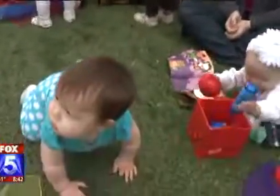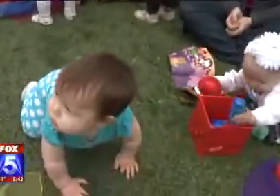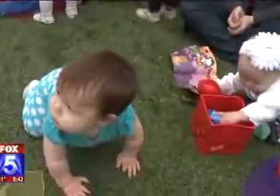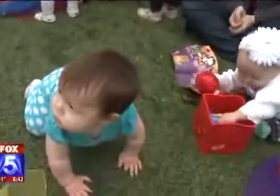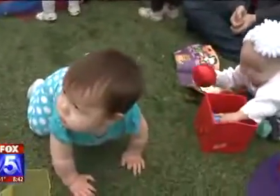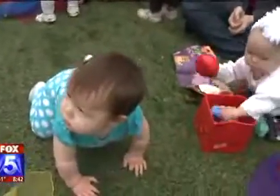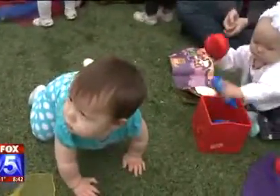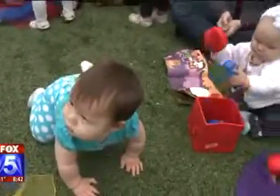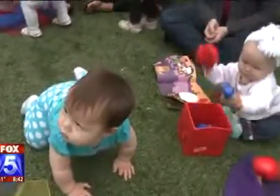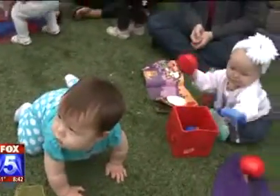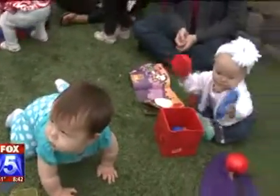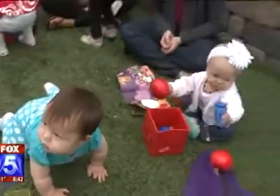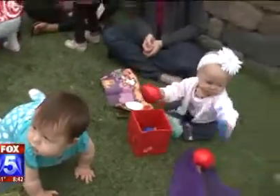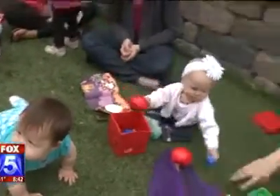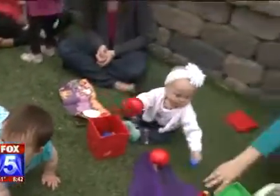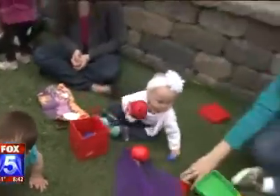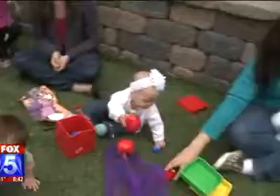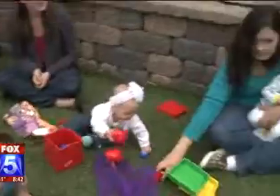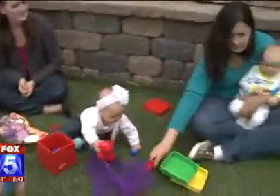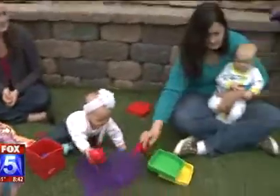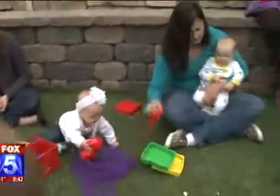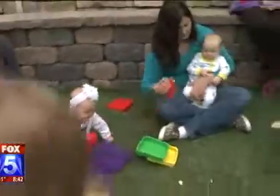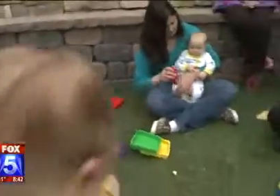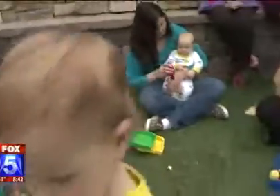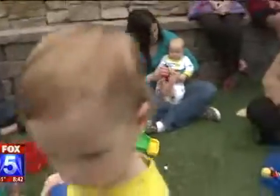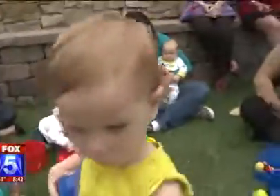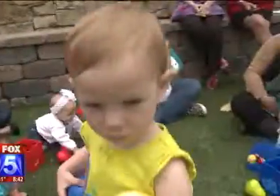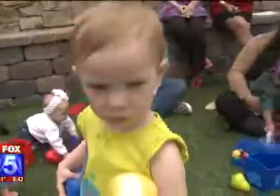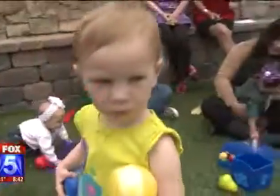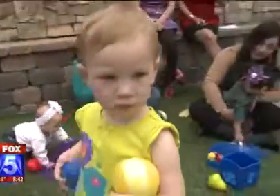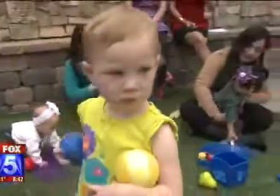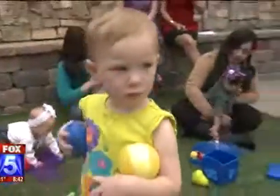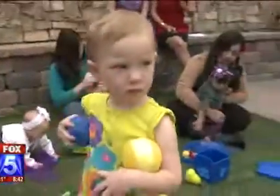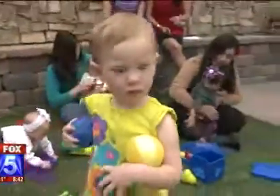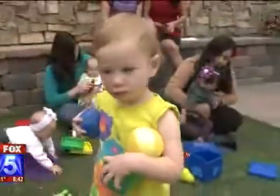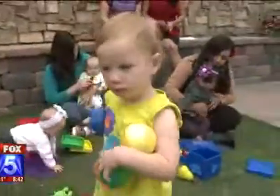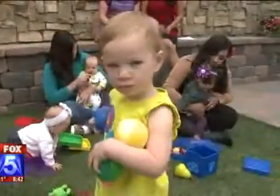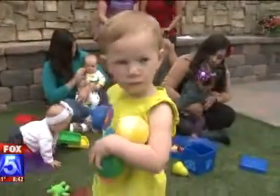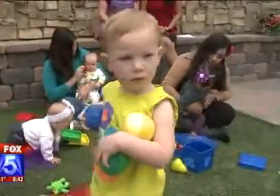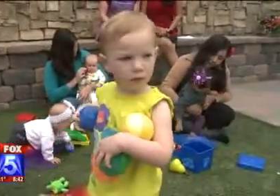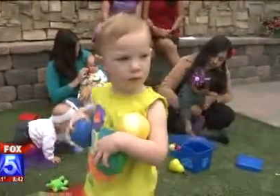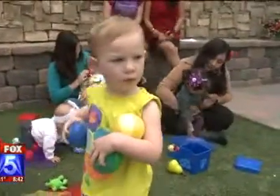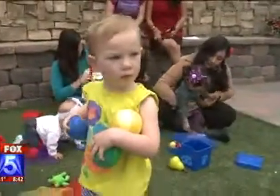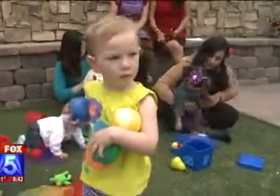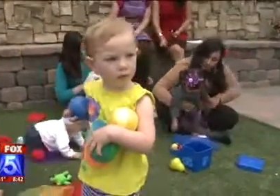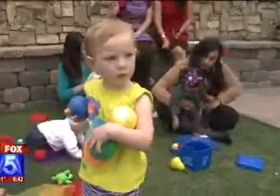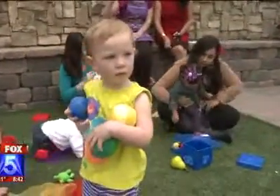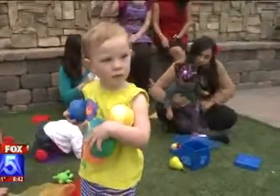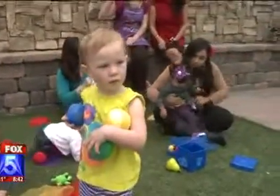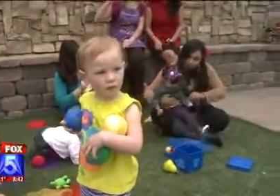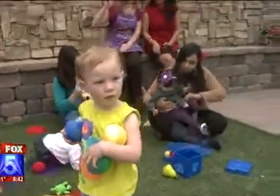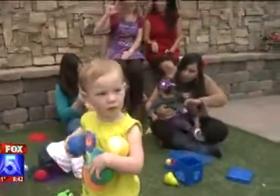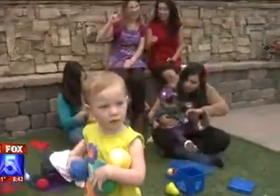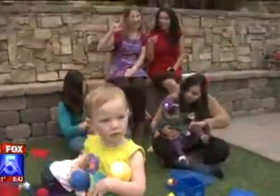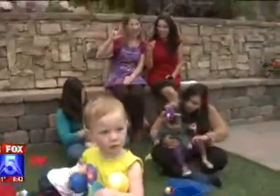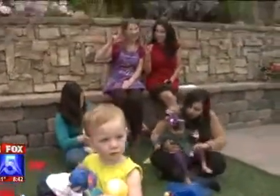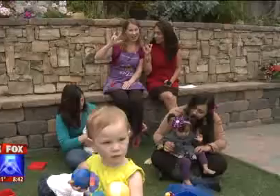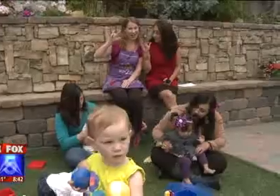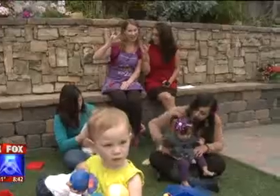learn online. So yes. Fox5SanDiego.com, click the Scene On tab. How do you say I love you? We sent it back in. What is